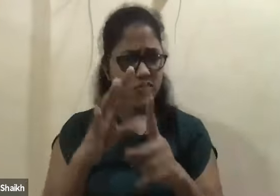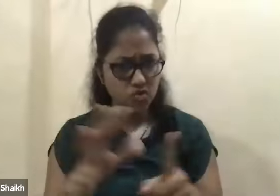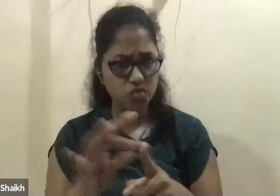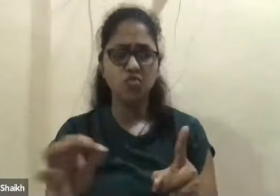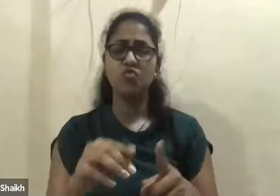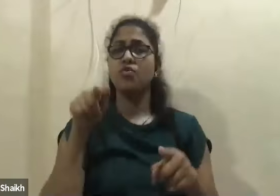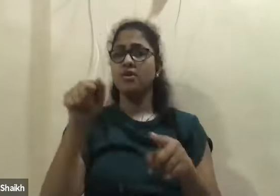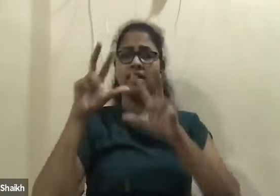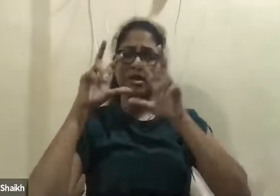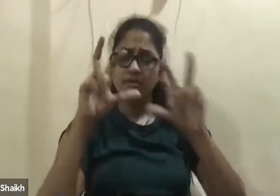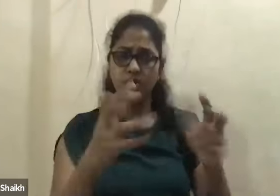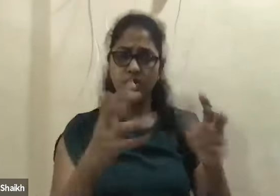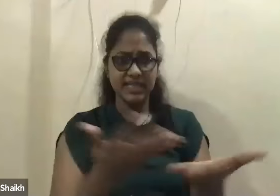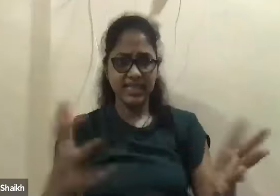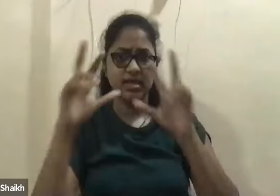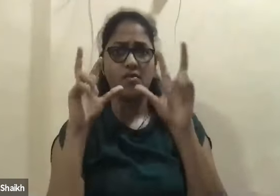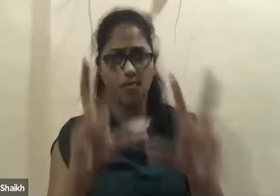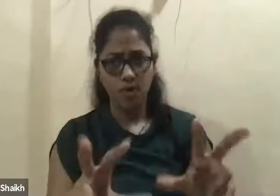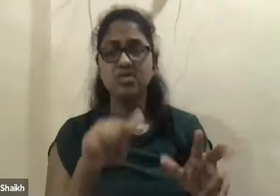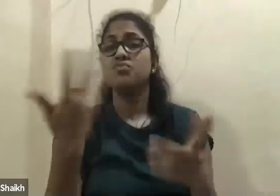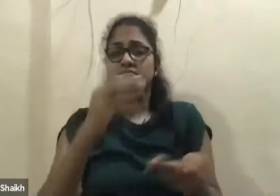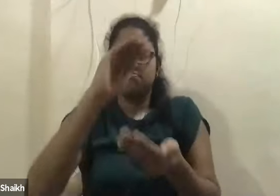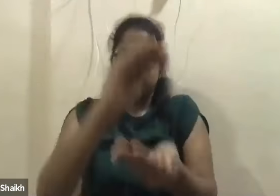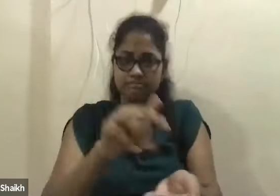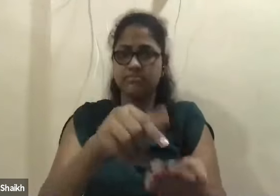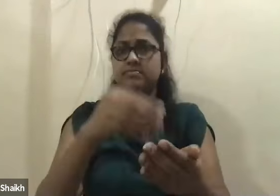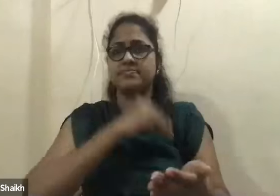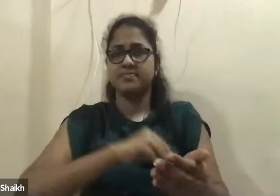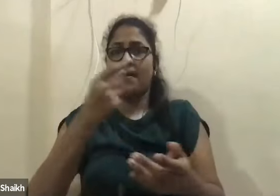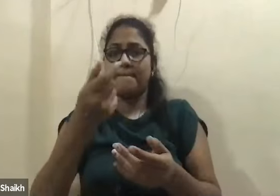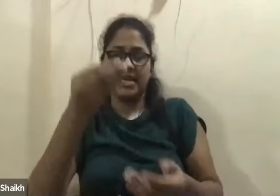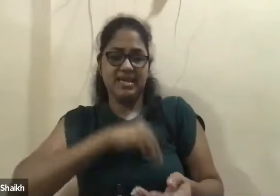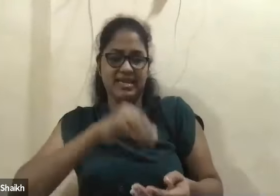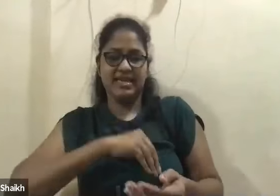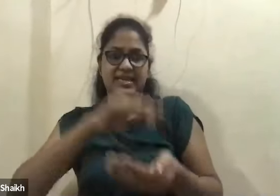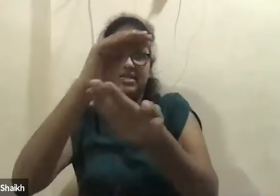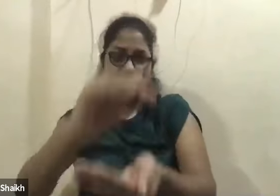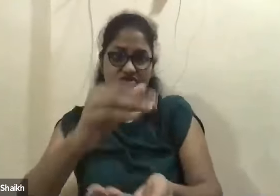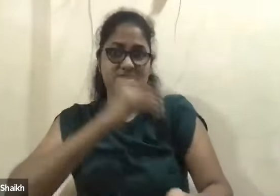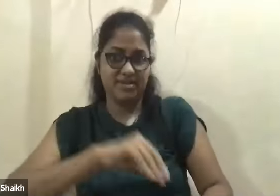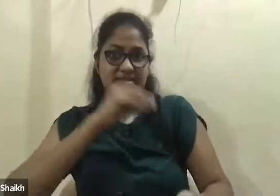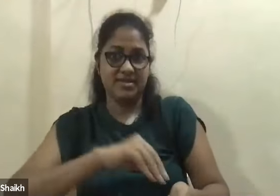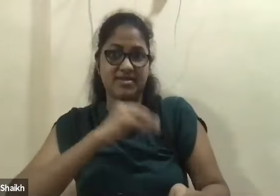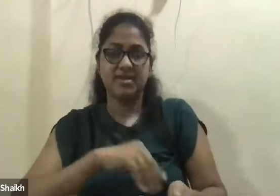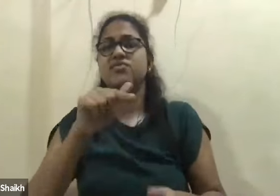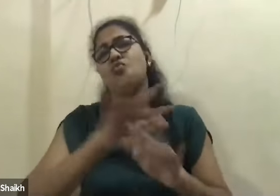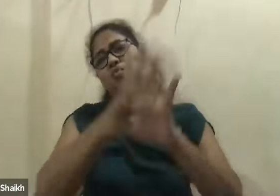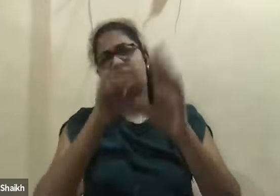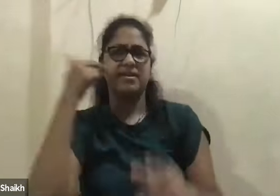of the property so that he keeps getting money out of it regularly. That's the whole purpose, right? So Yes. if you have such